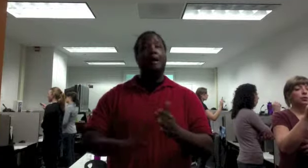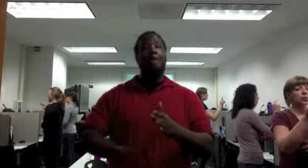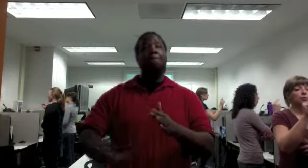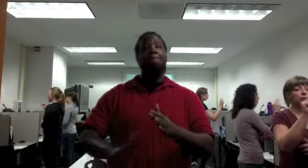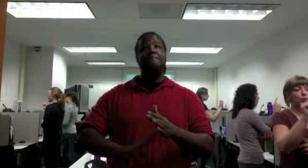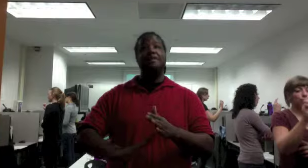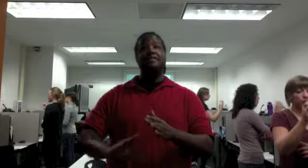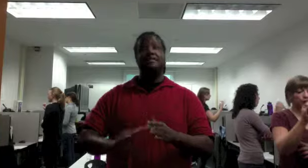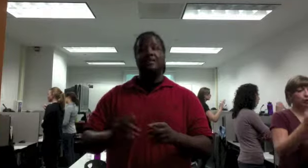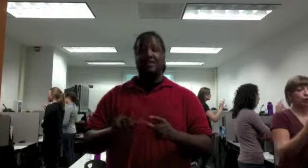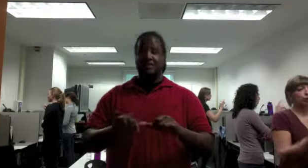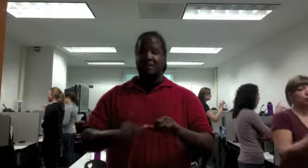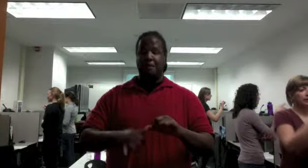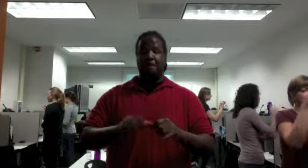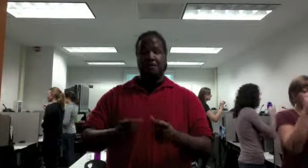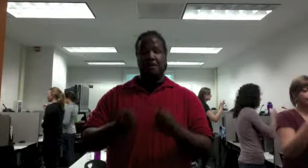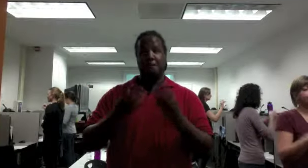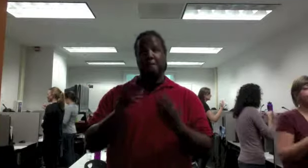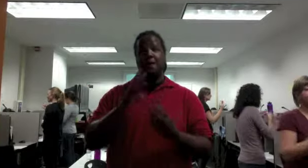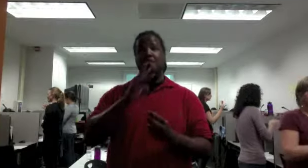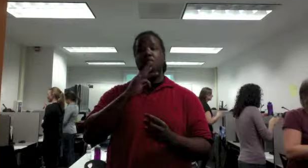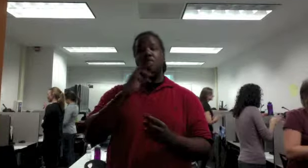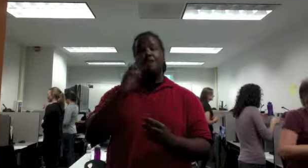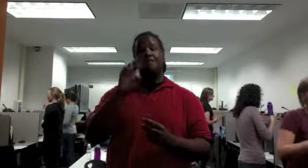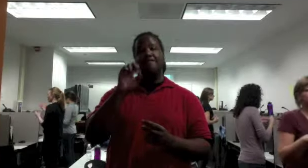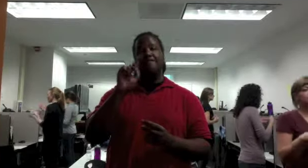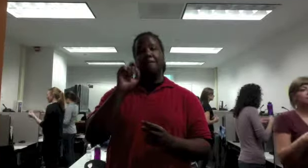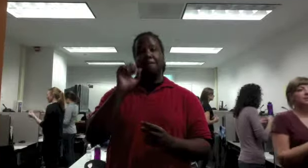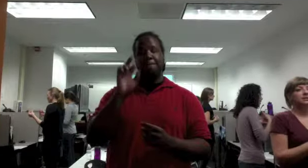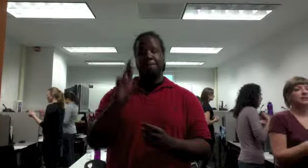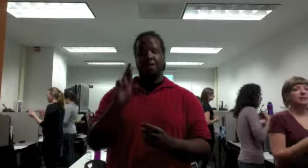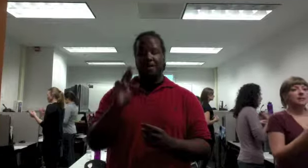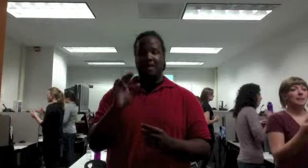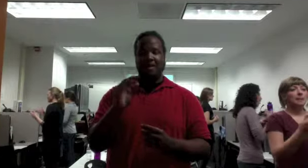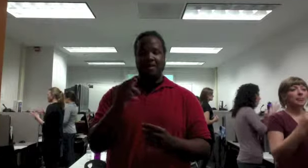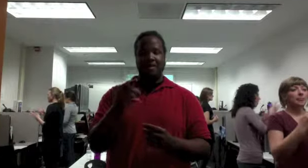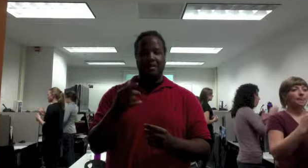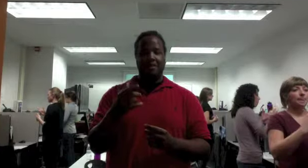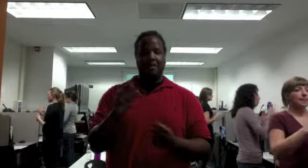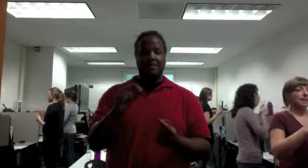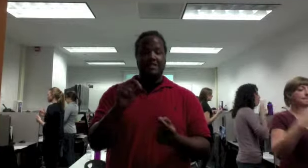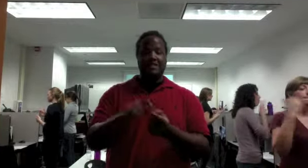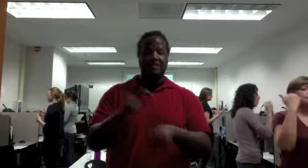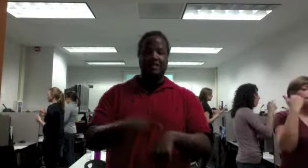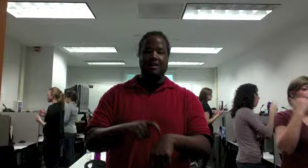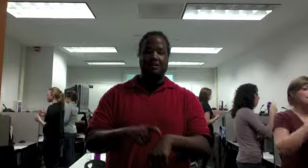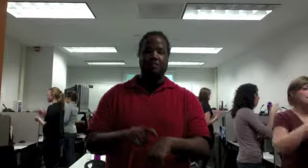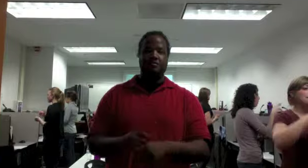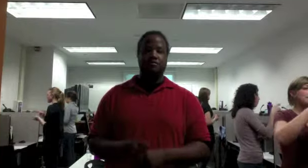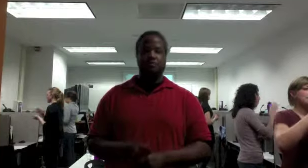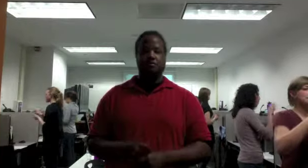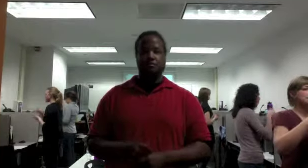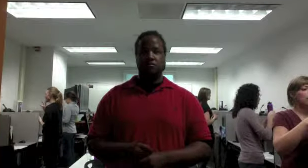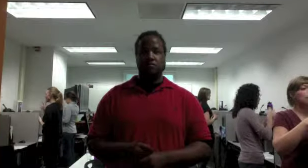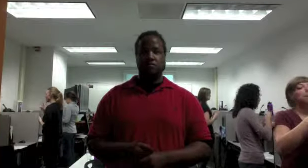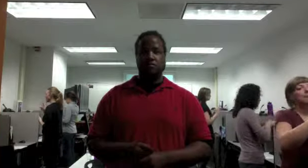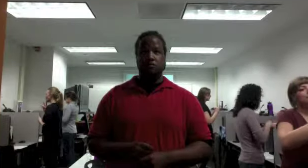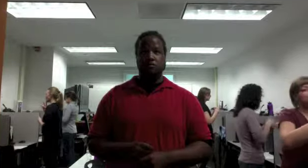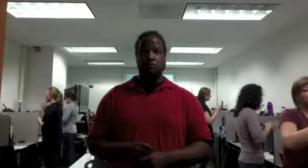Next one, absolute humidity. This is pretty simple. Basically, it's to measure the amount of water vapor that's